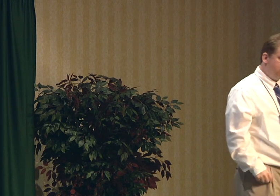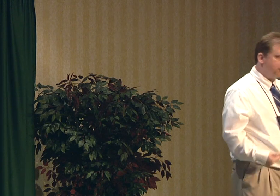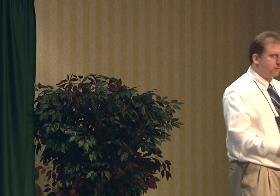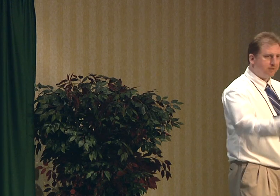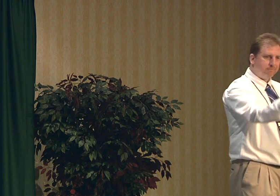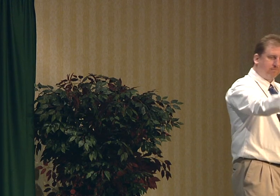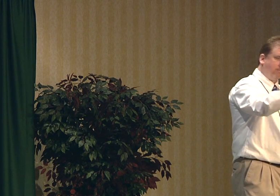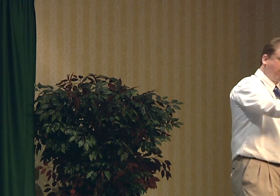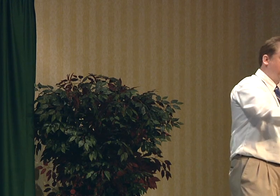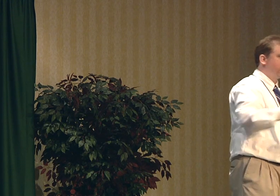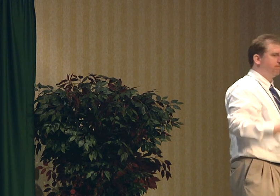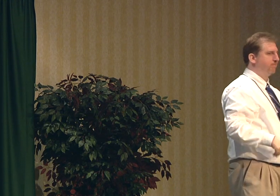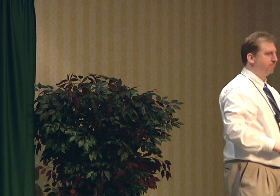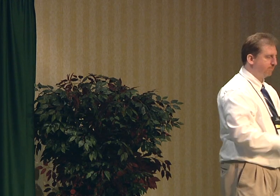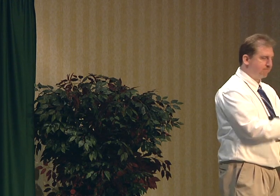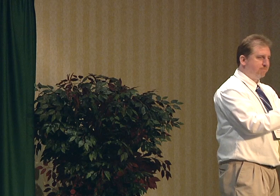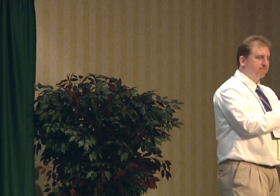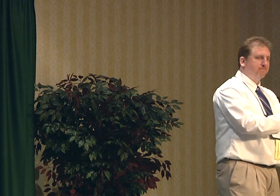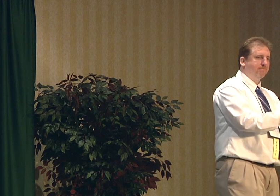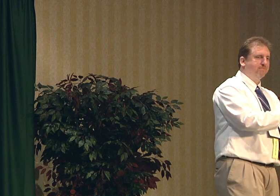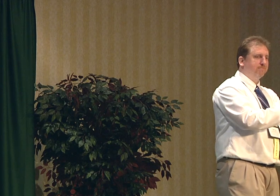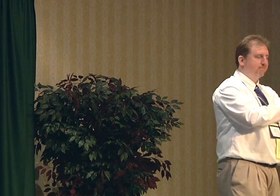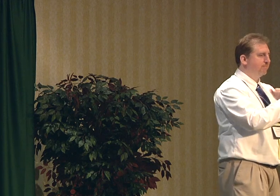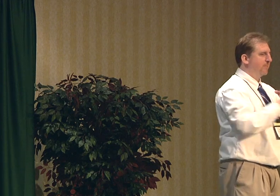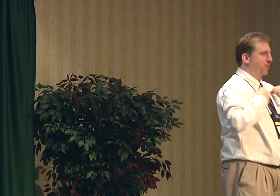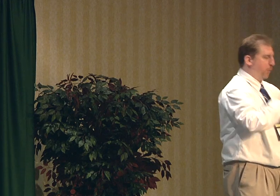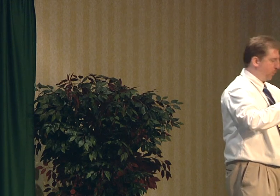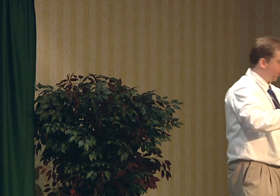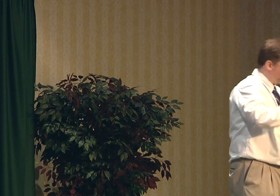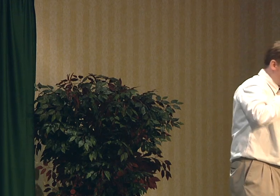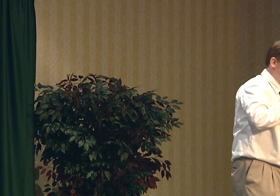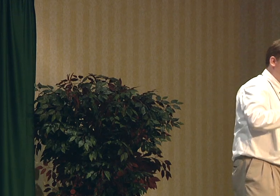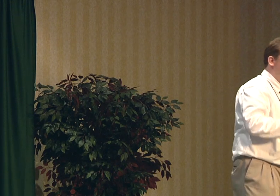or master level, and that interpreter is working in a healthcare setting.